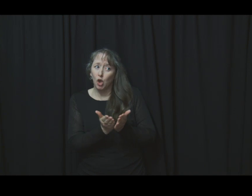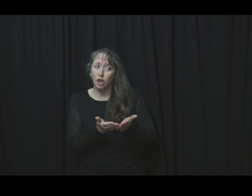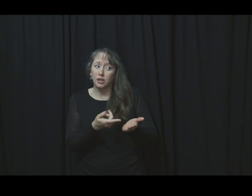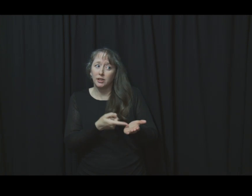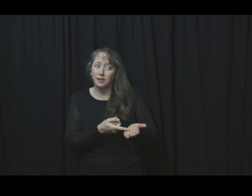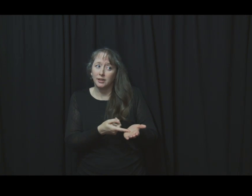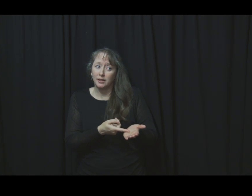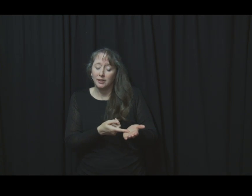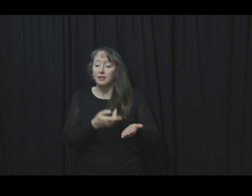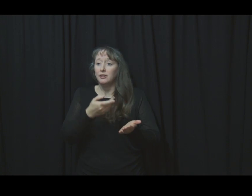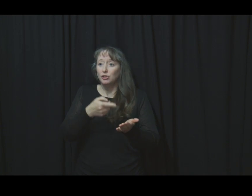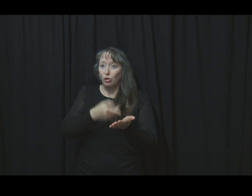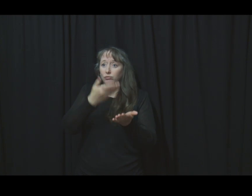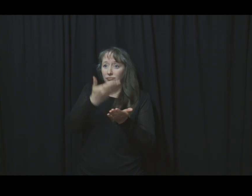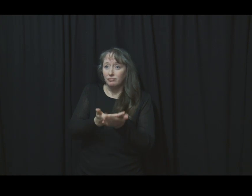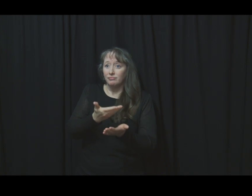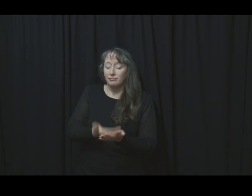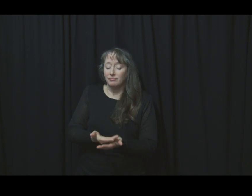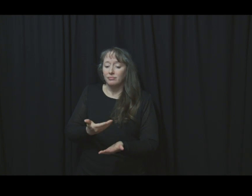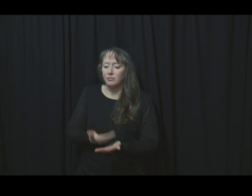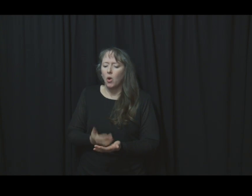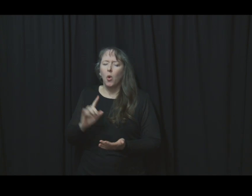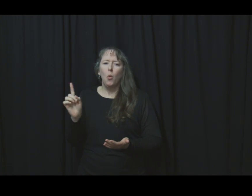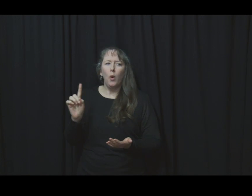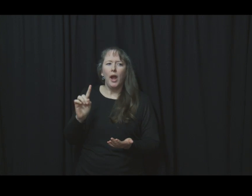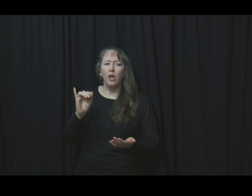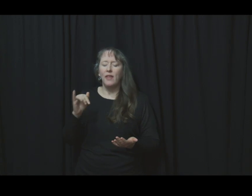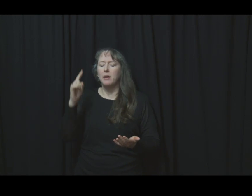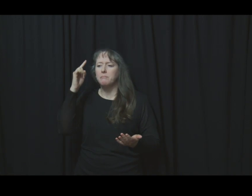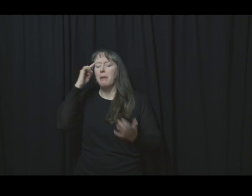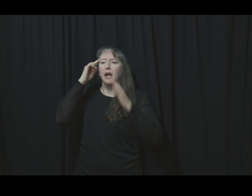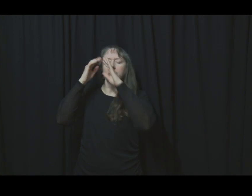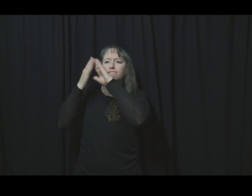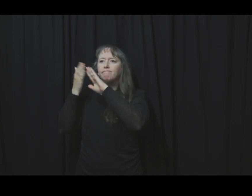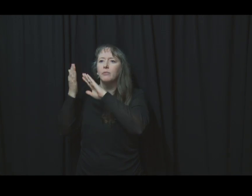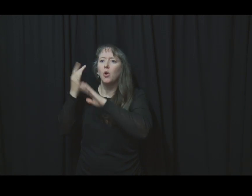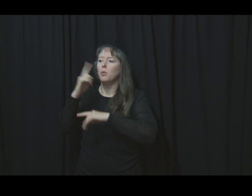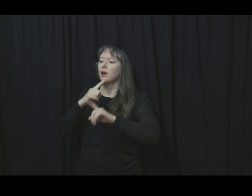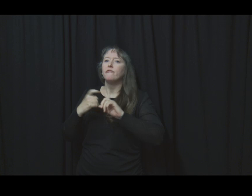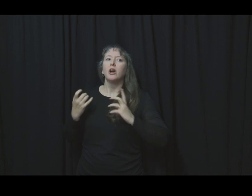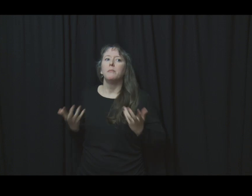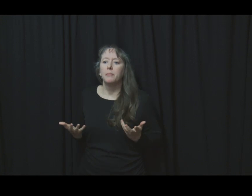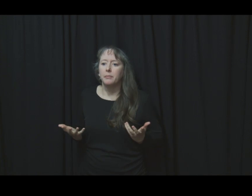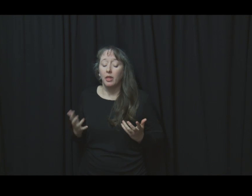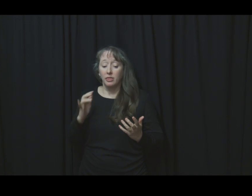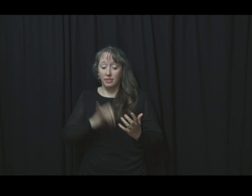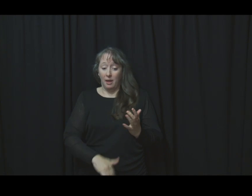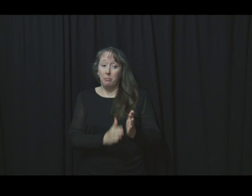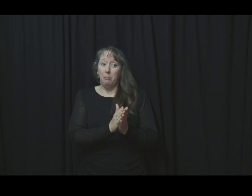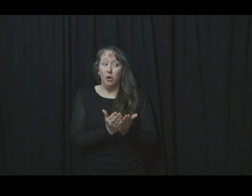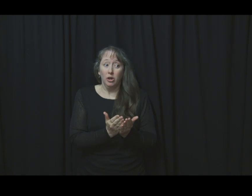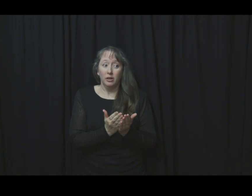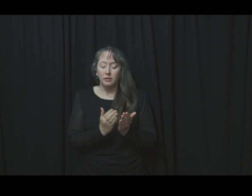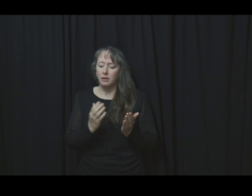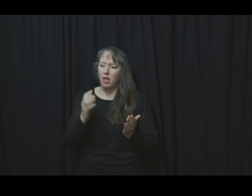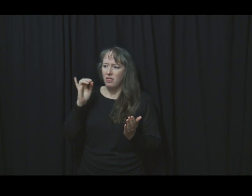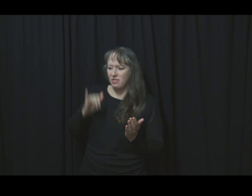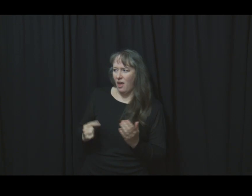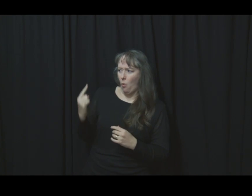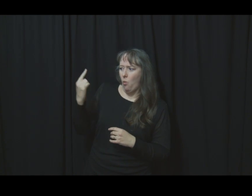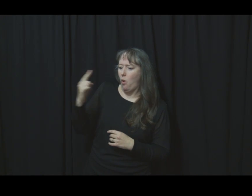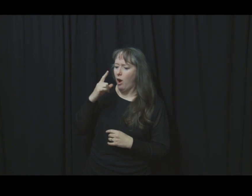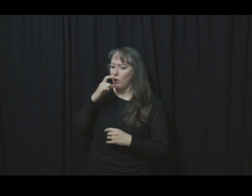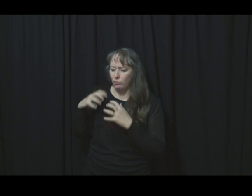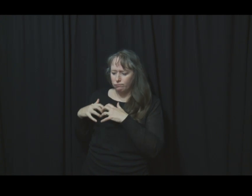that does document where consciousness came from. And in that book, the one who created us said that he made man in